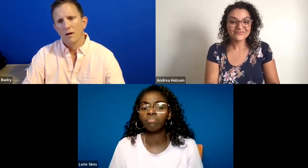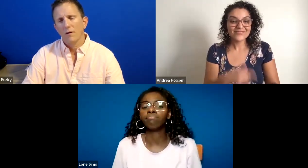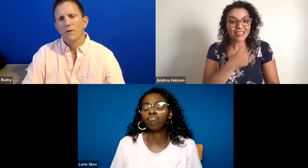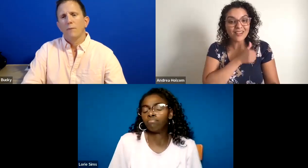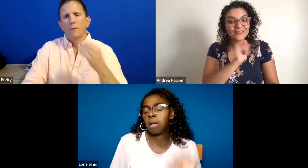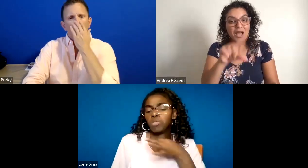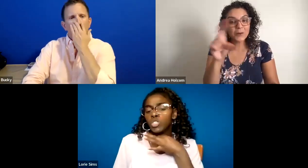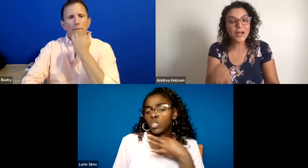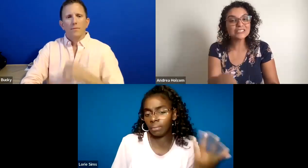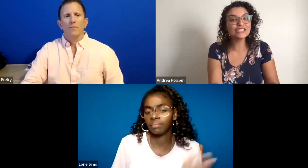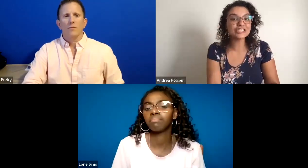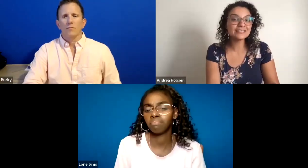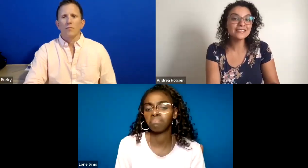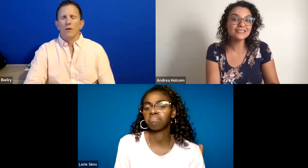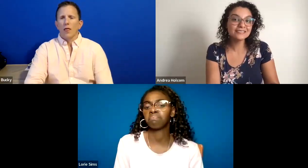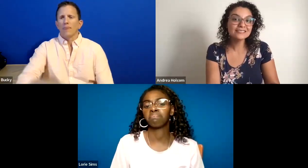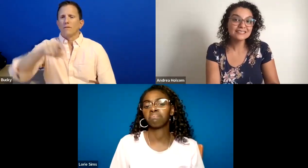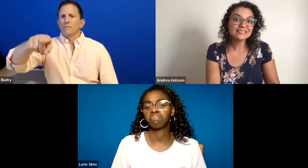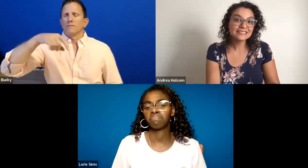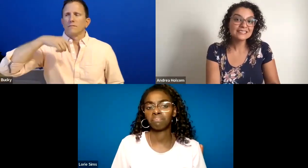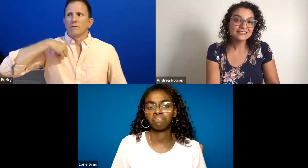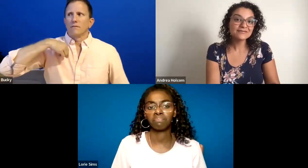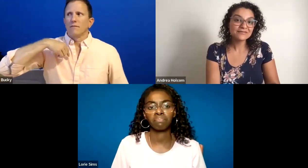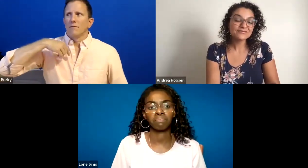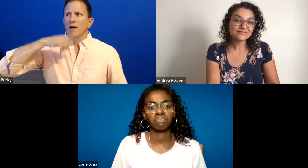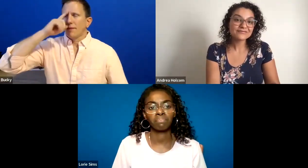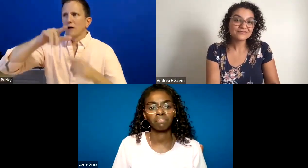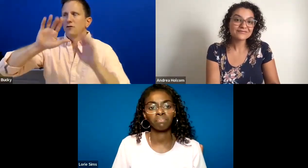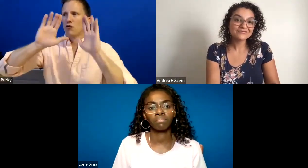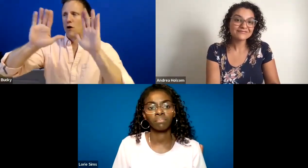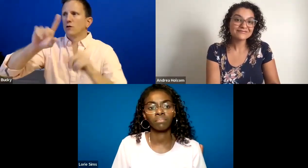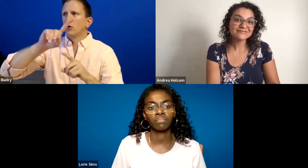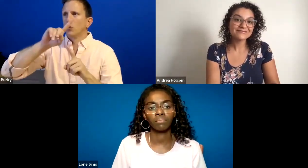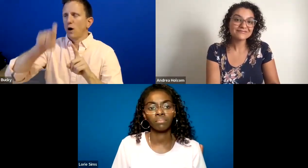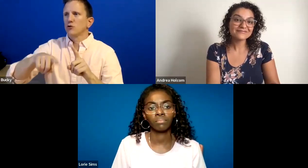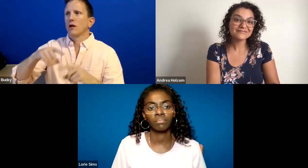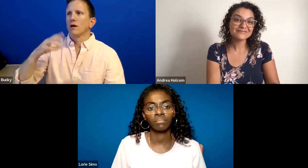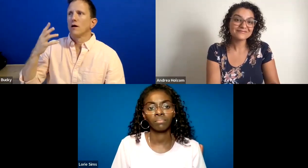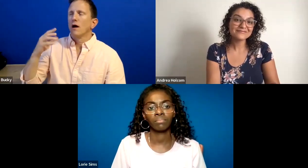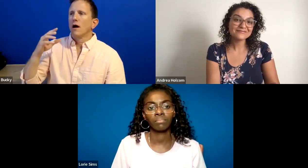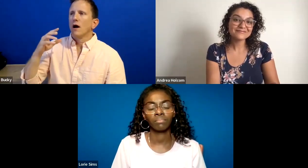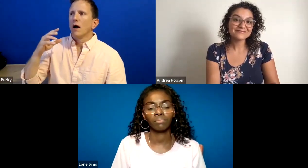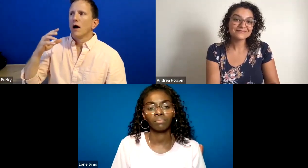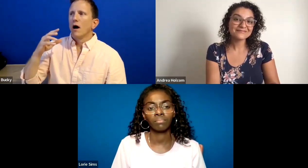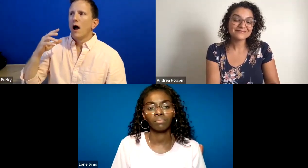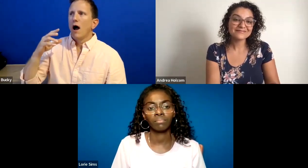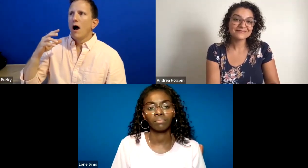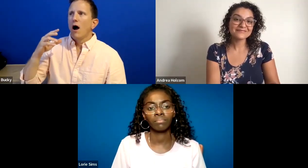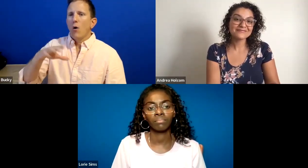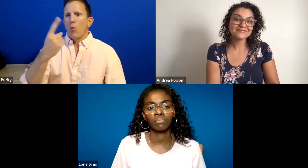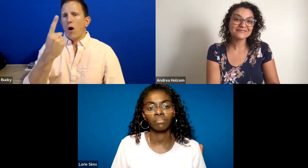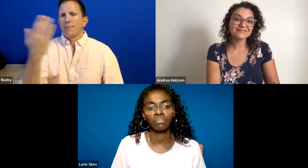What type of evolution has taken place? I'm just wondering. I love that question. I love that question. I also think that that's